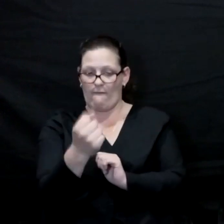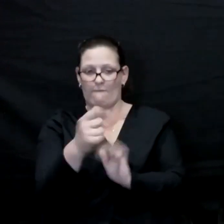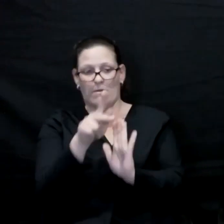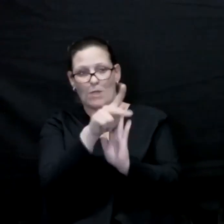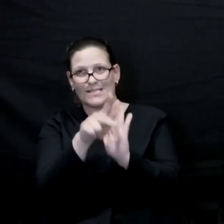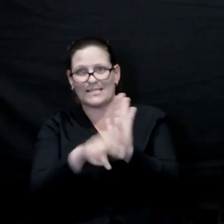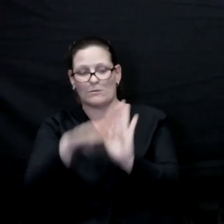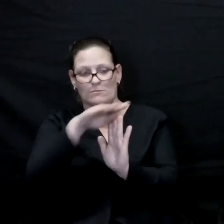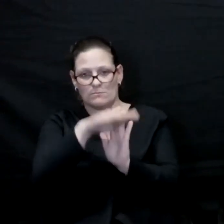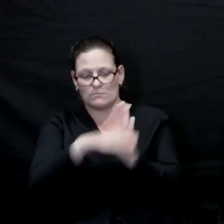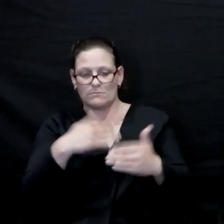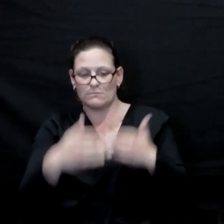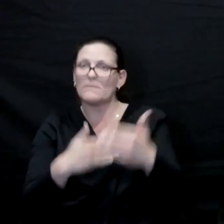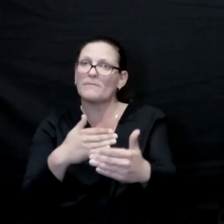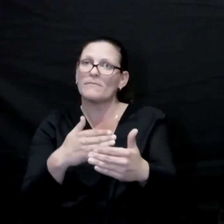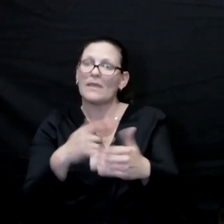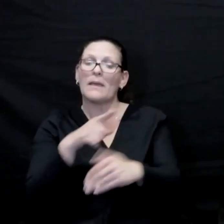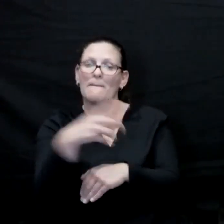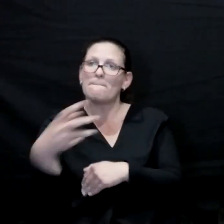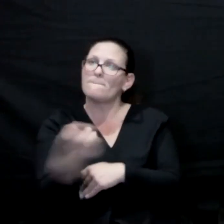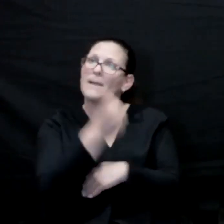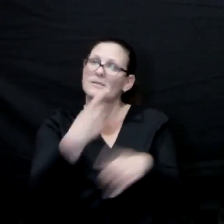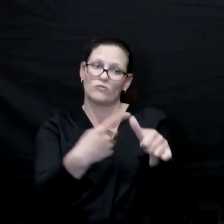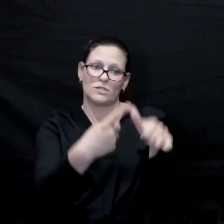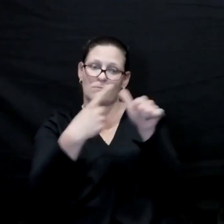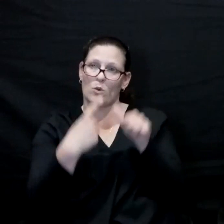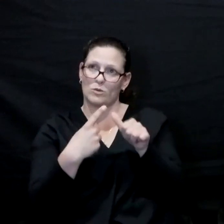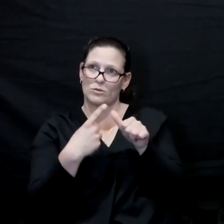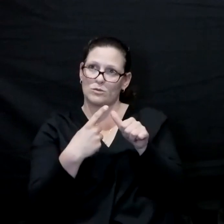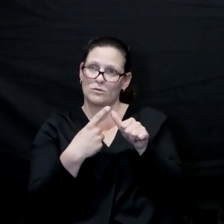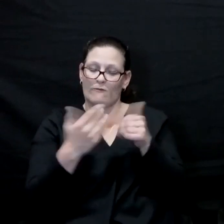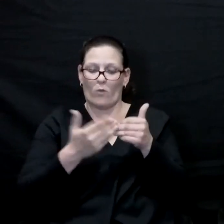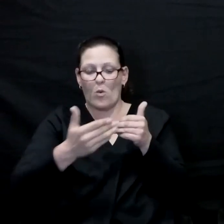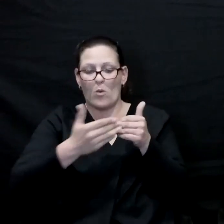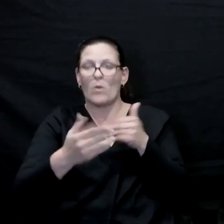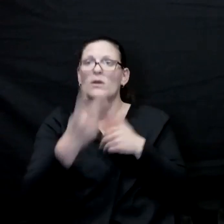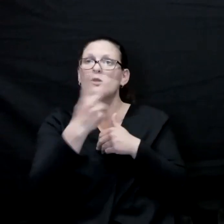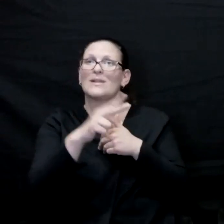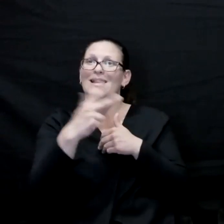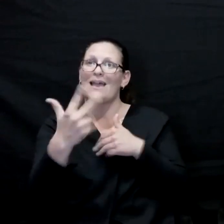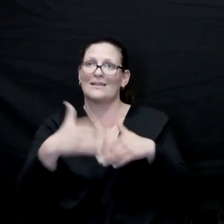you within, for example, 28 days. So please check this for yourself.